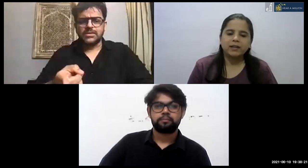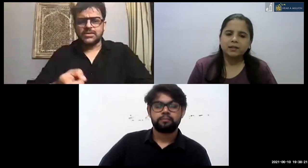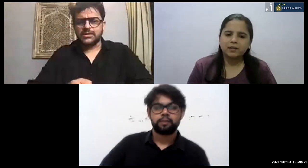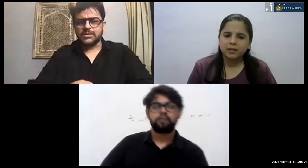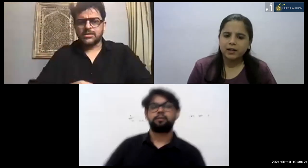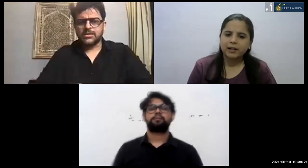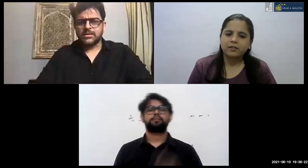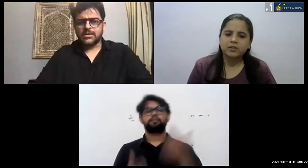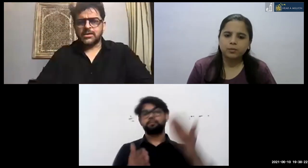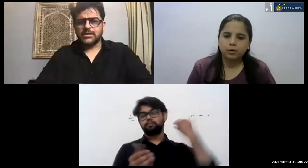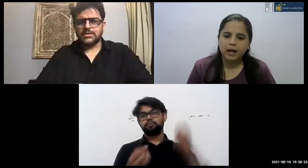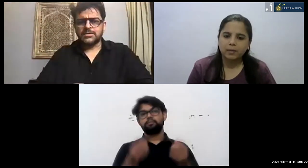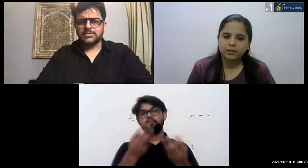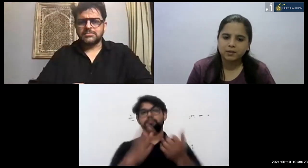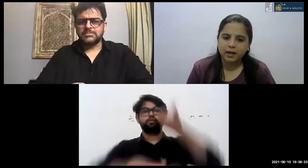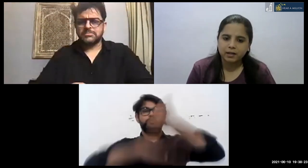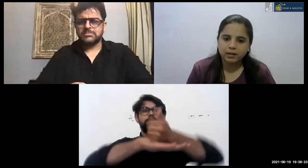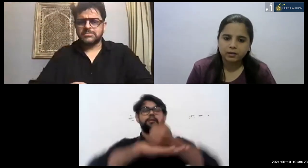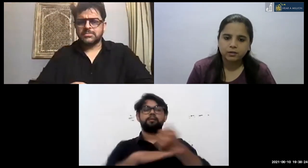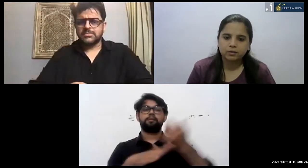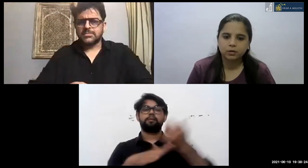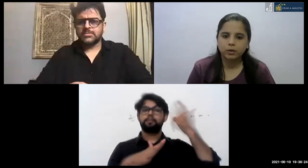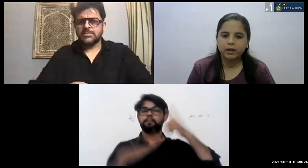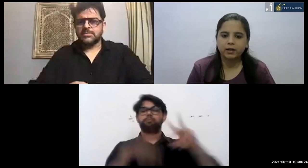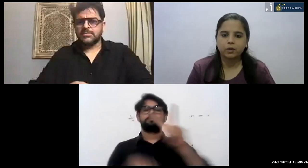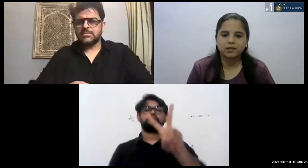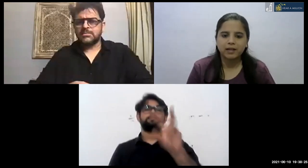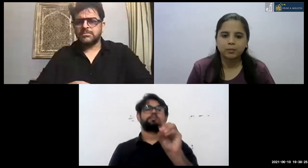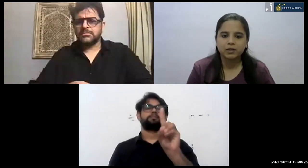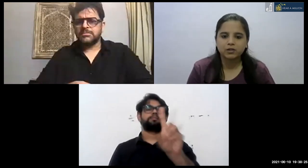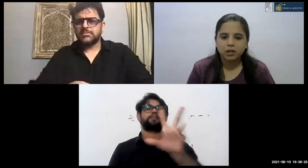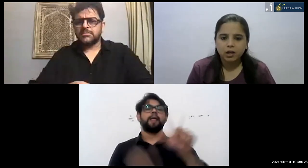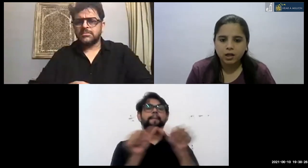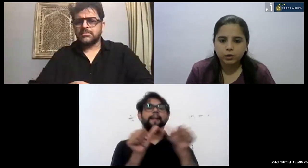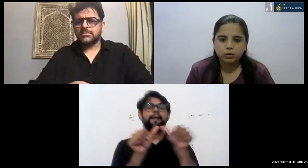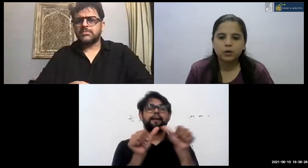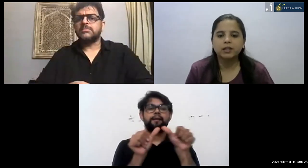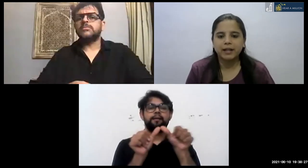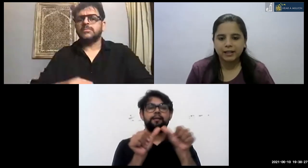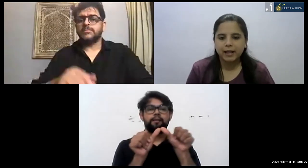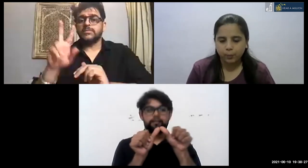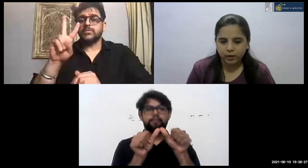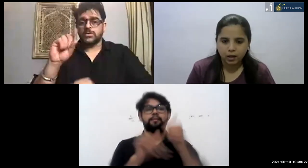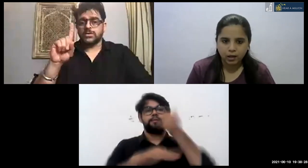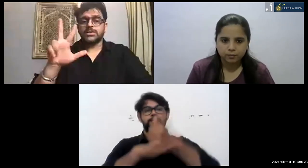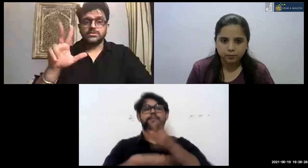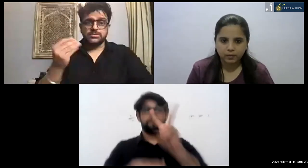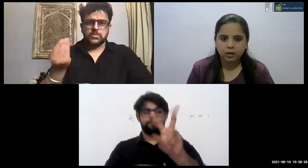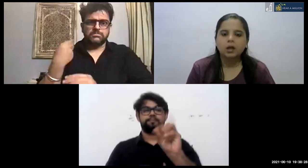So when the early intervention program has been started, so it was established in 2018